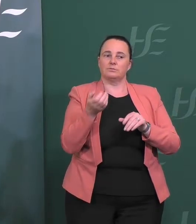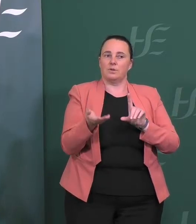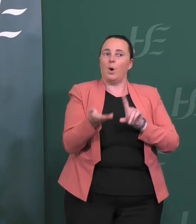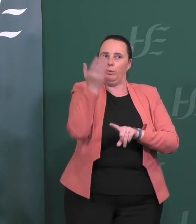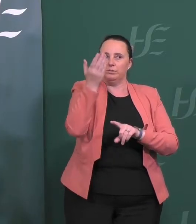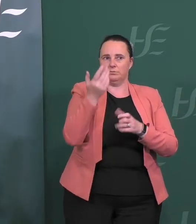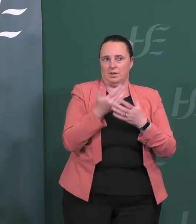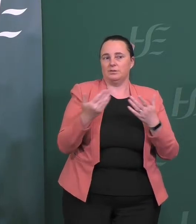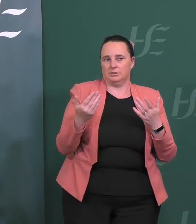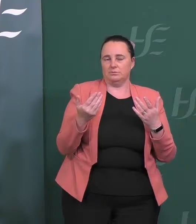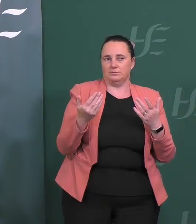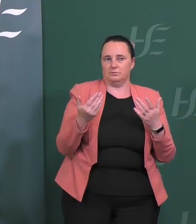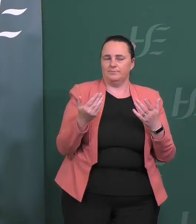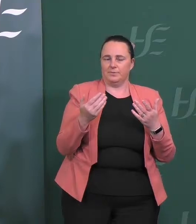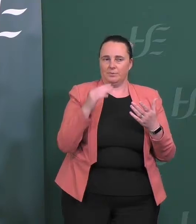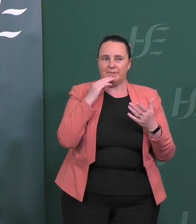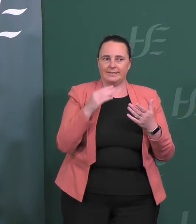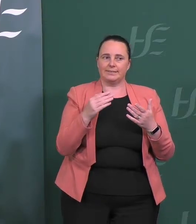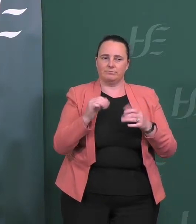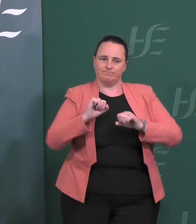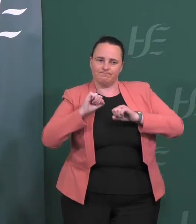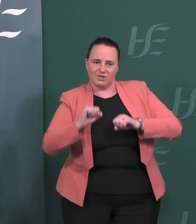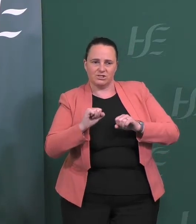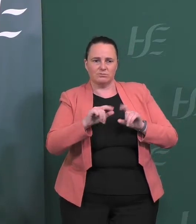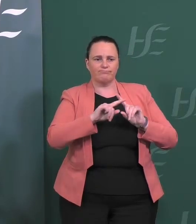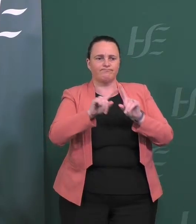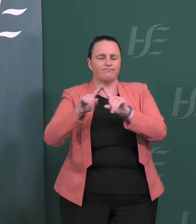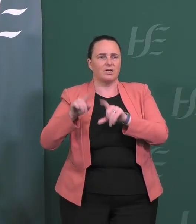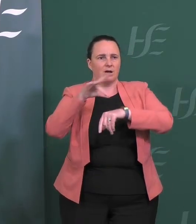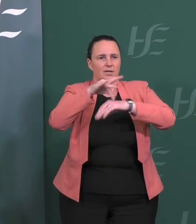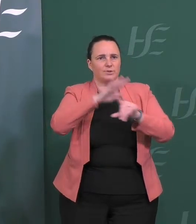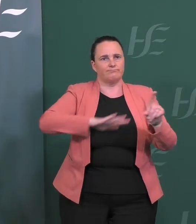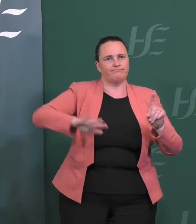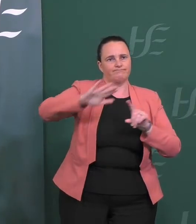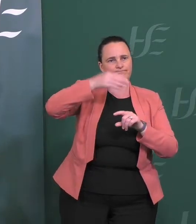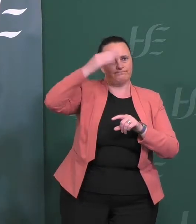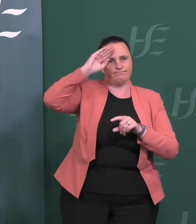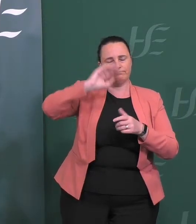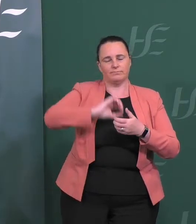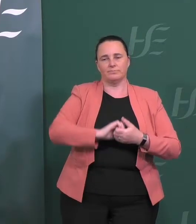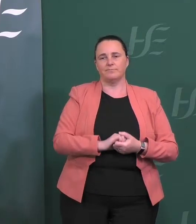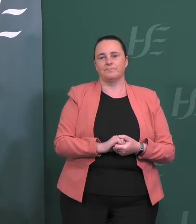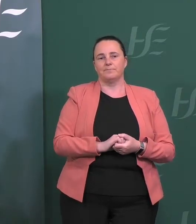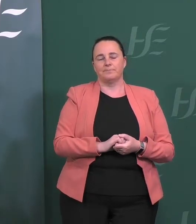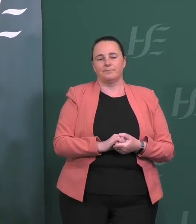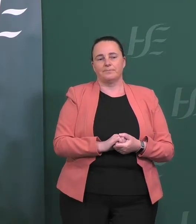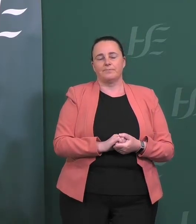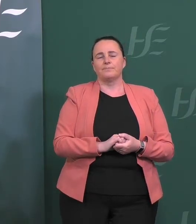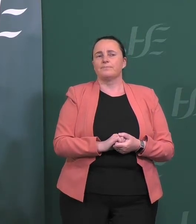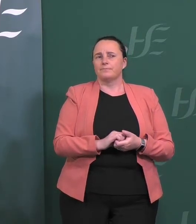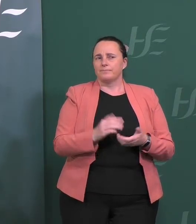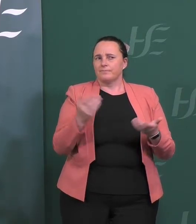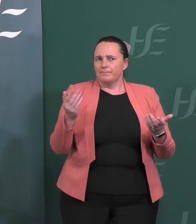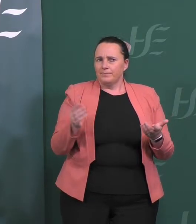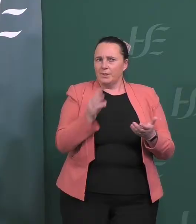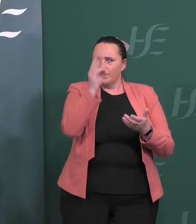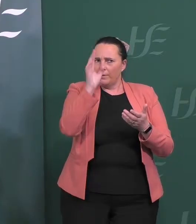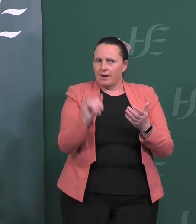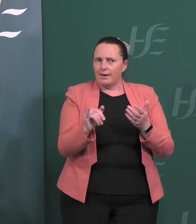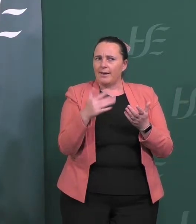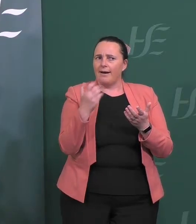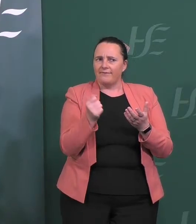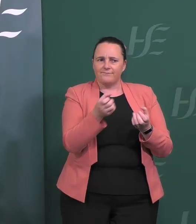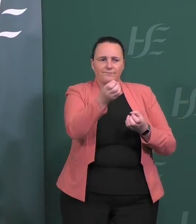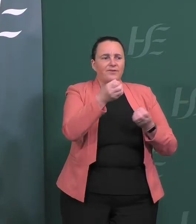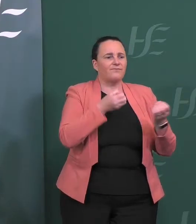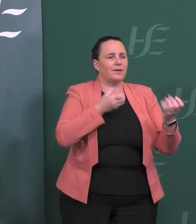significantly, and significant amount of pressures on a range of our hospitals across the country. There are a number of factors driving this as we get the